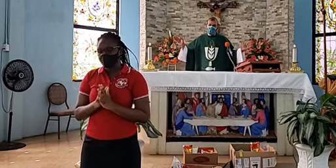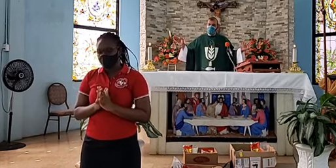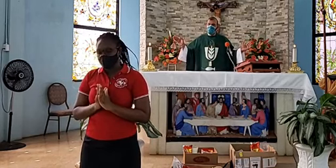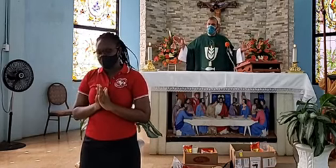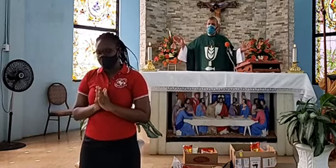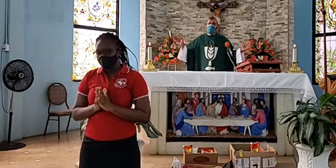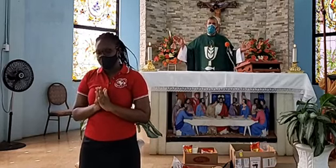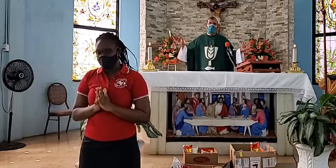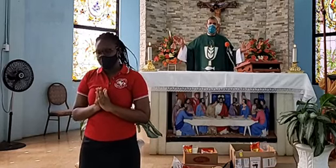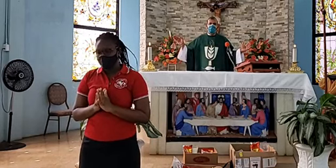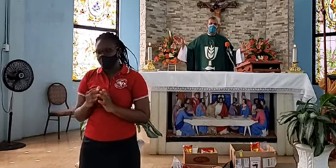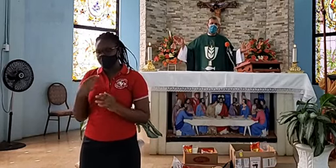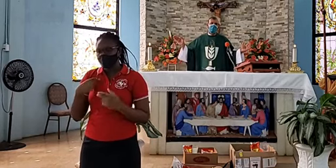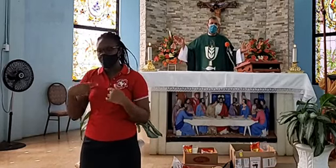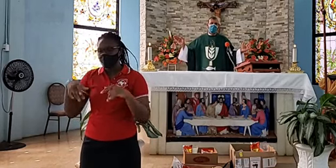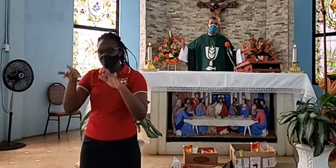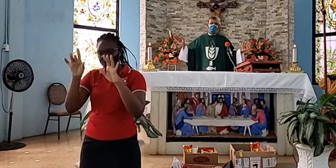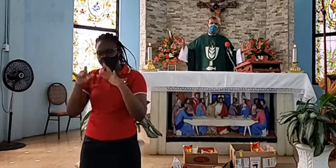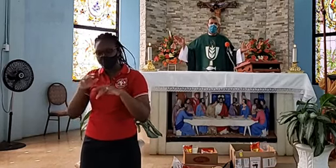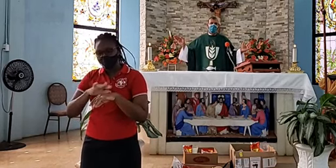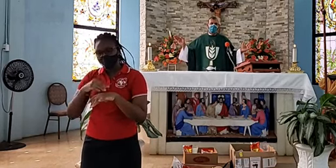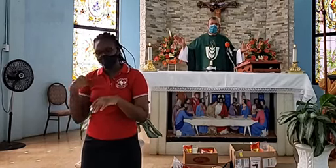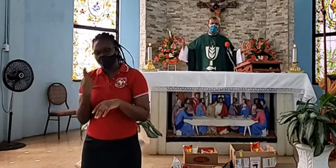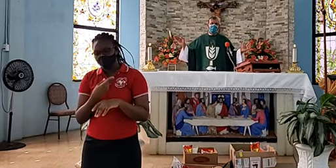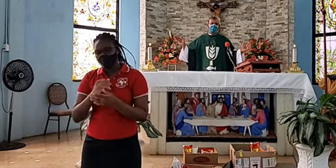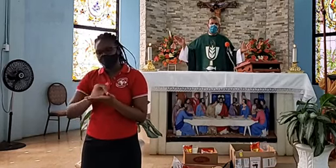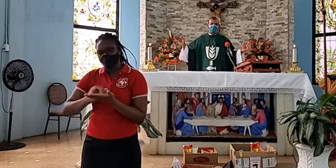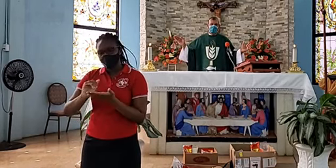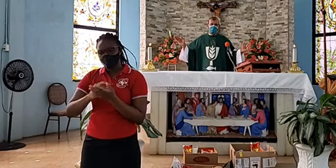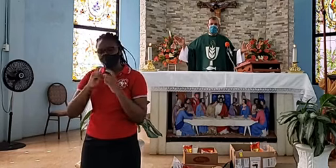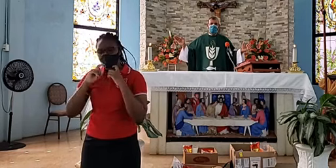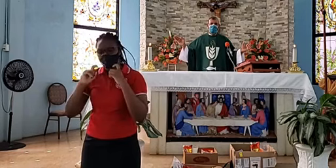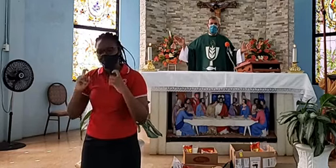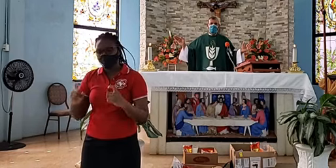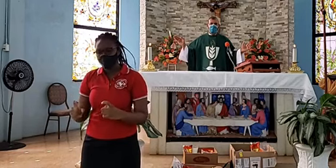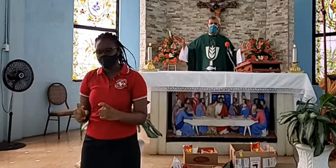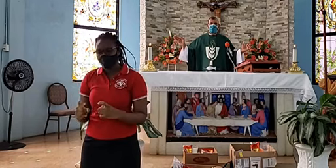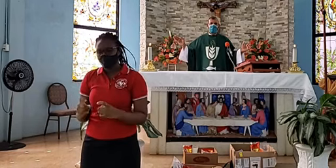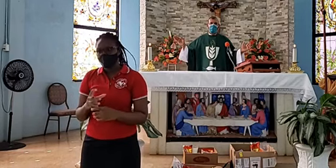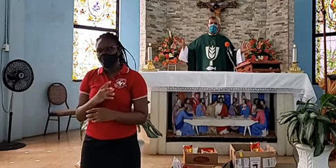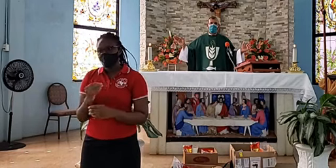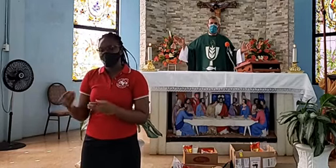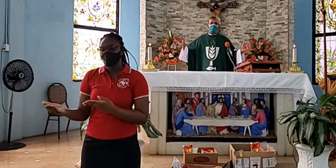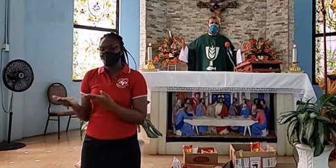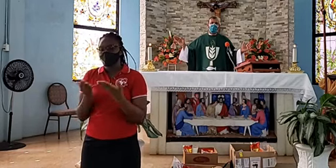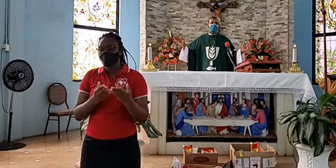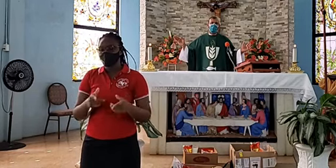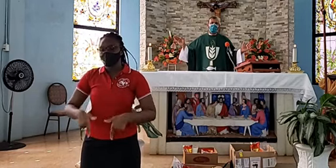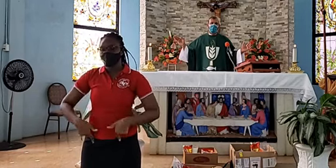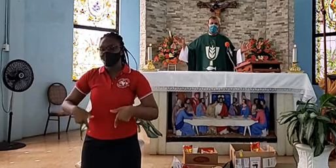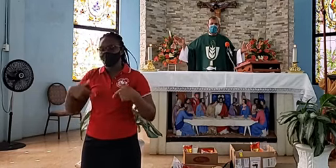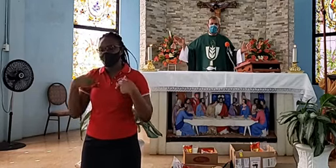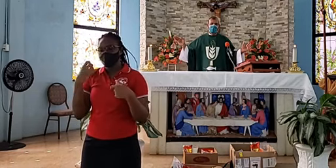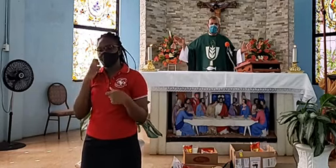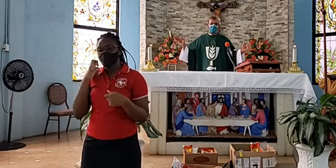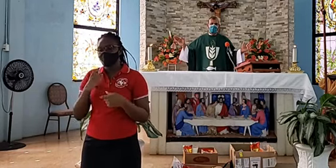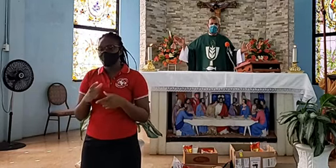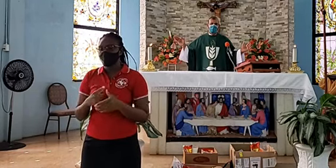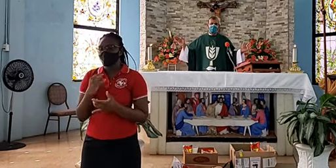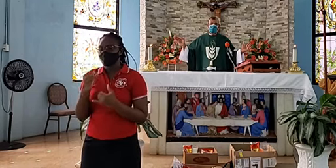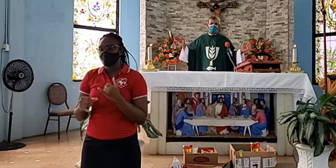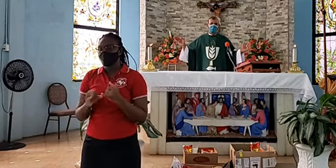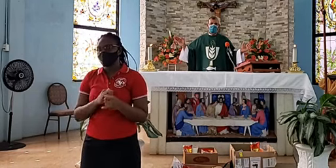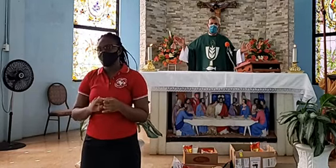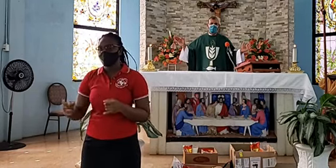Almighty God have mercy on us, forgive us our sins, and bring us to life